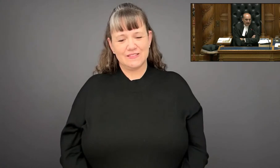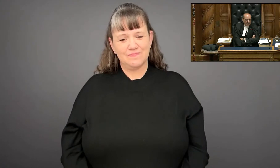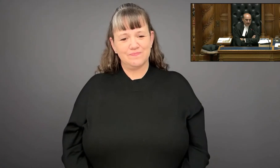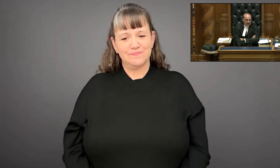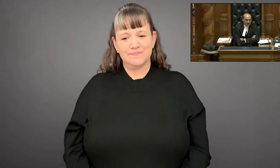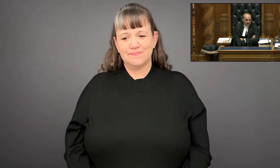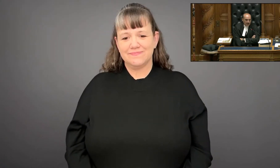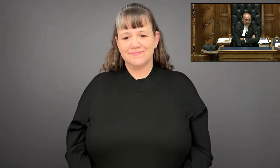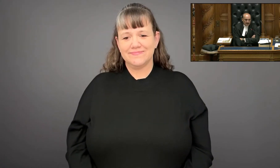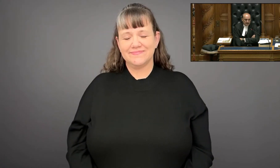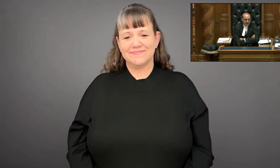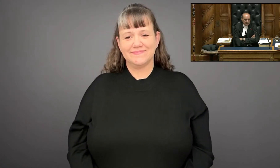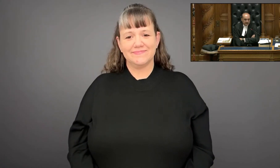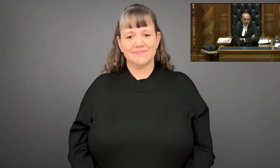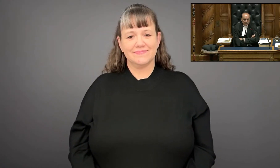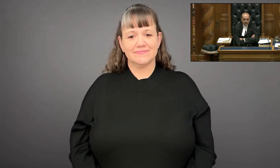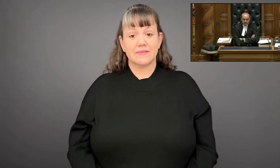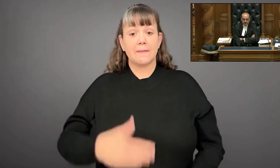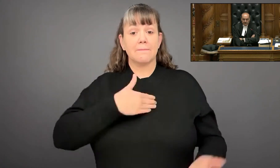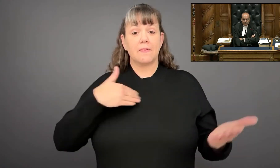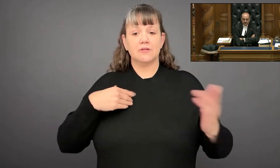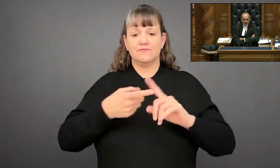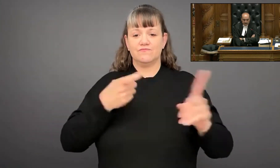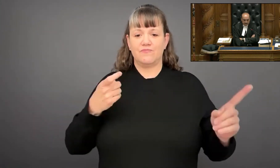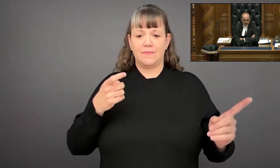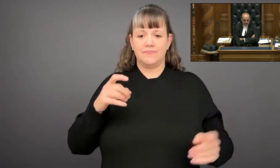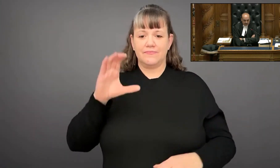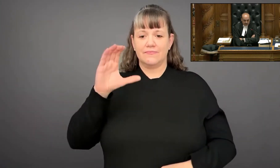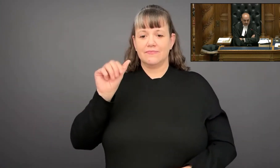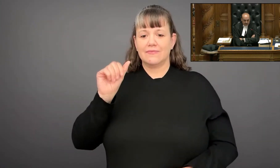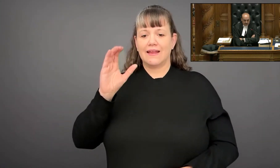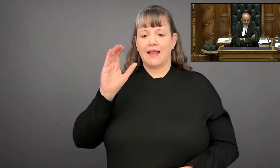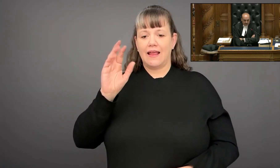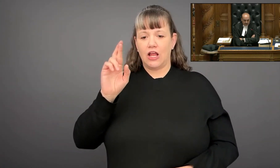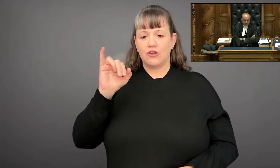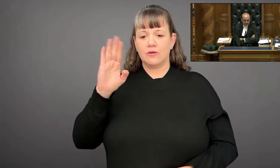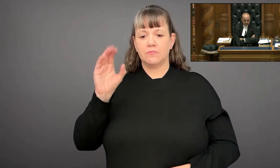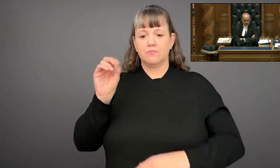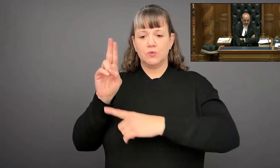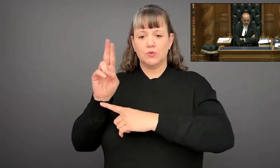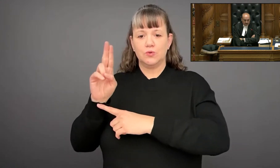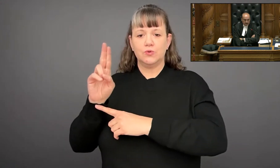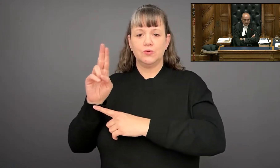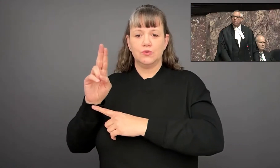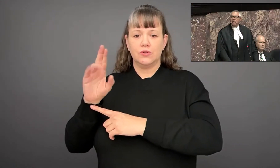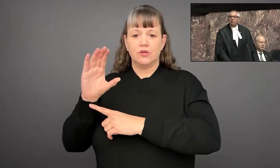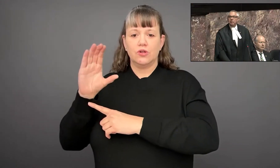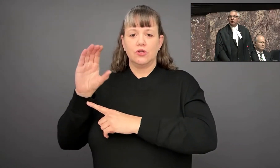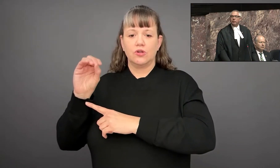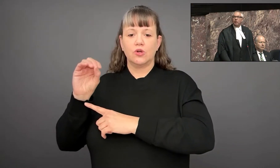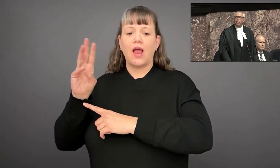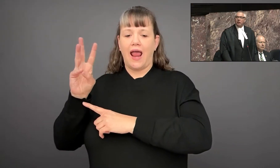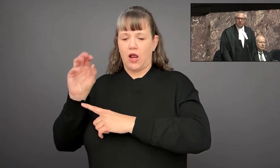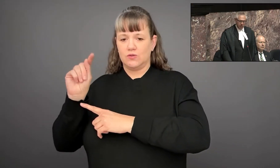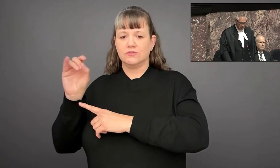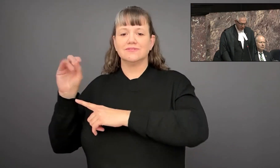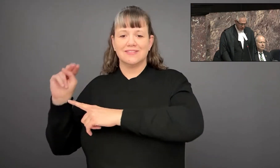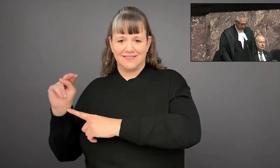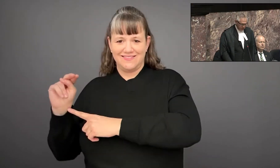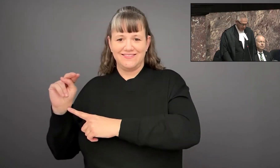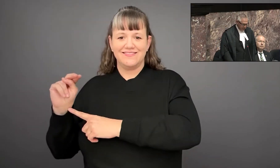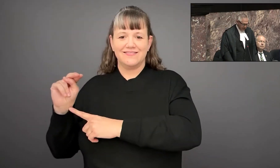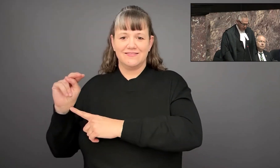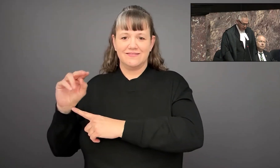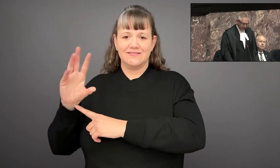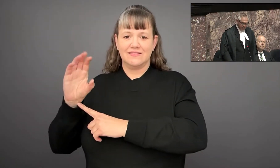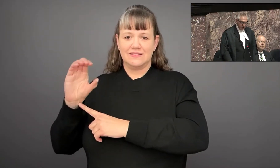Member for Caribou-Chilcotin. Thank you very much, Mr. Speaker. I want to join with members that are welcoming people from across our province